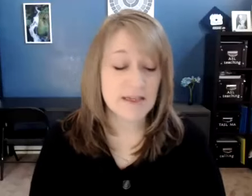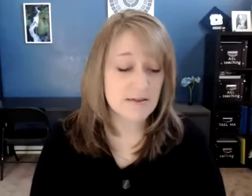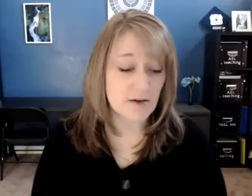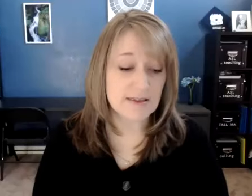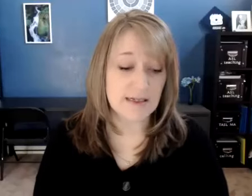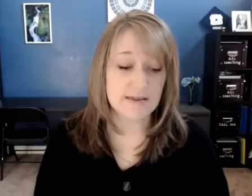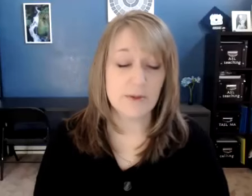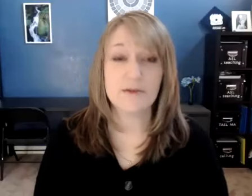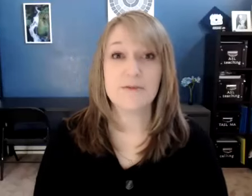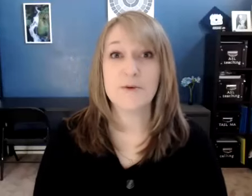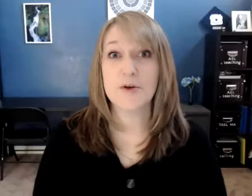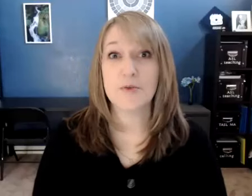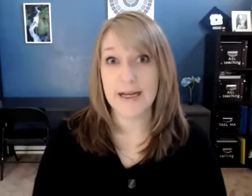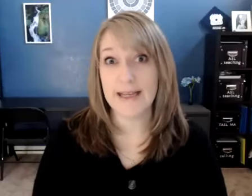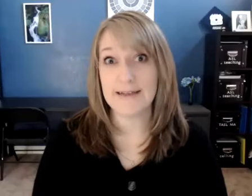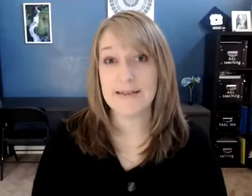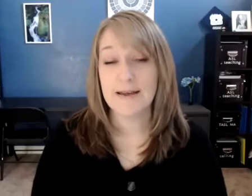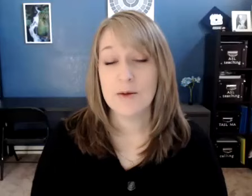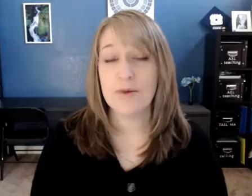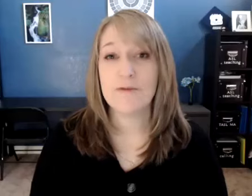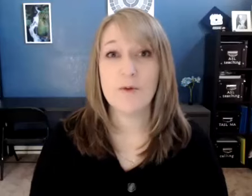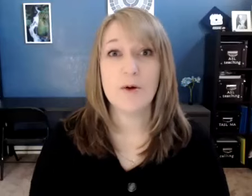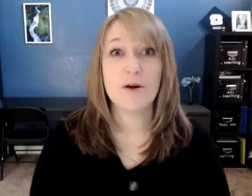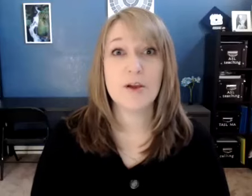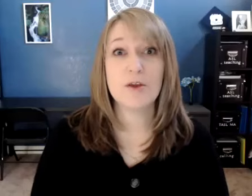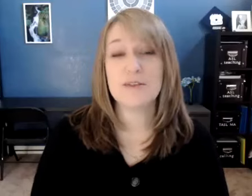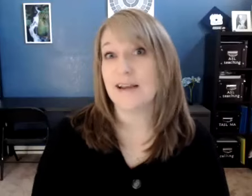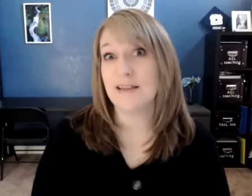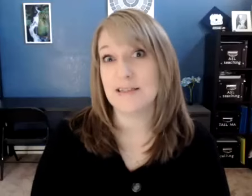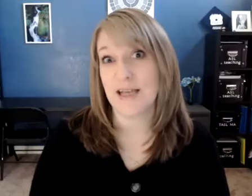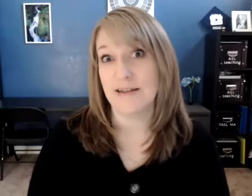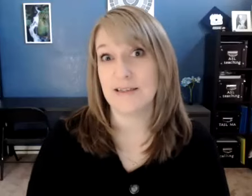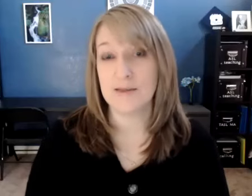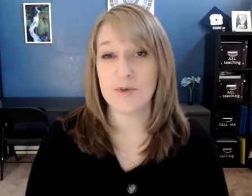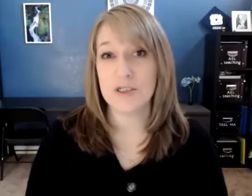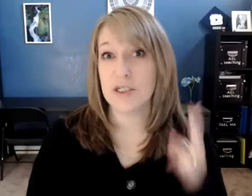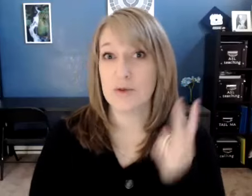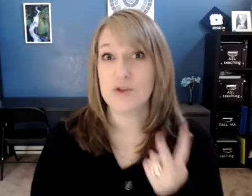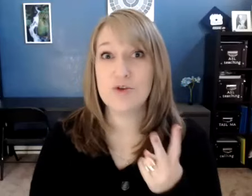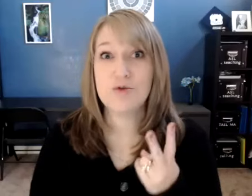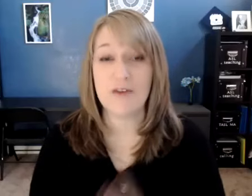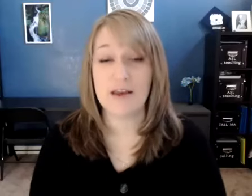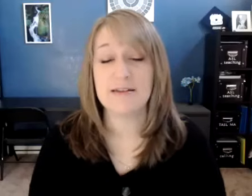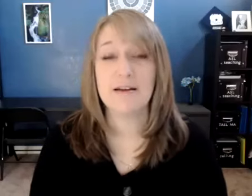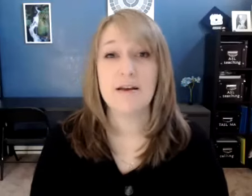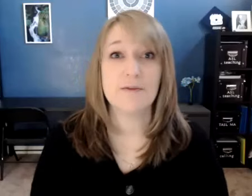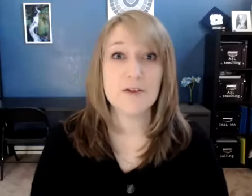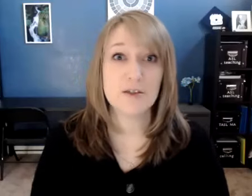These are the signs that we learned for greetings. Before you sign these signs, it's important to know two things. The first